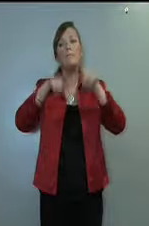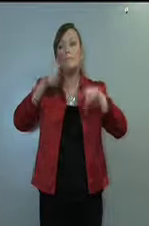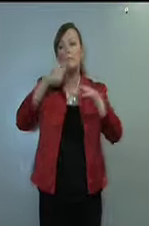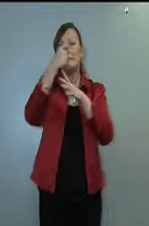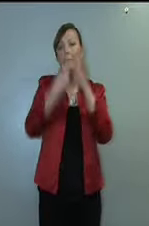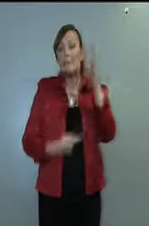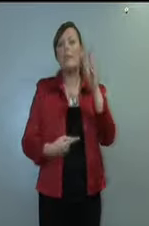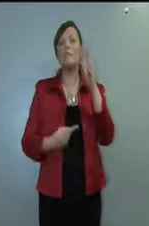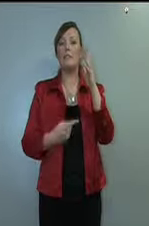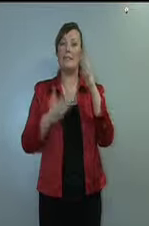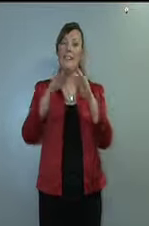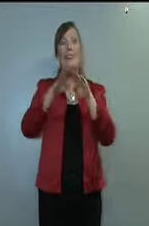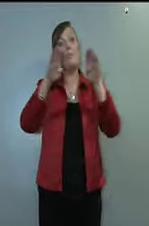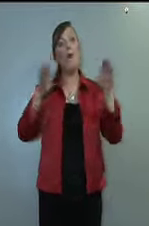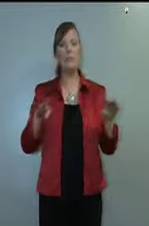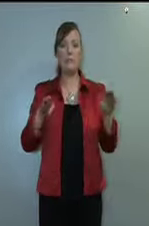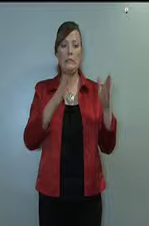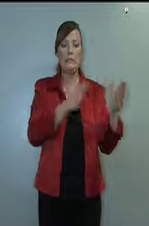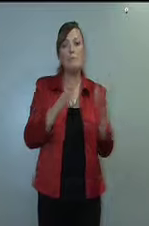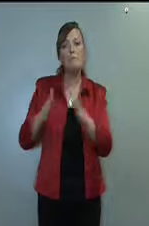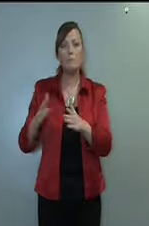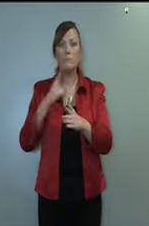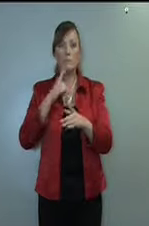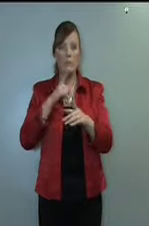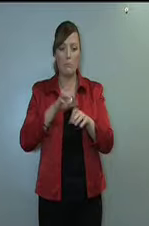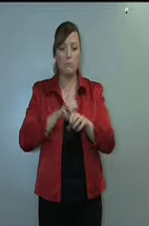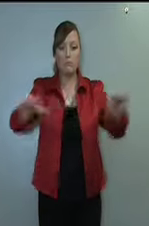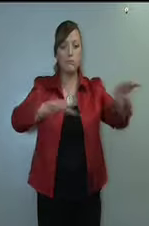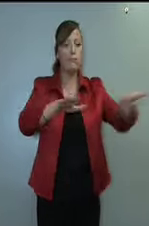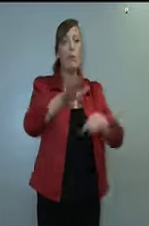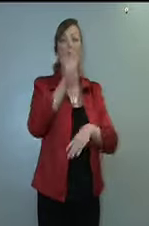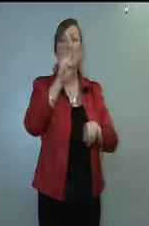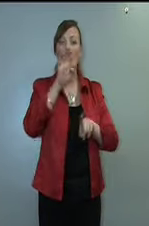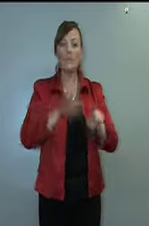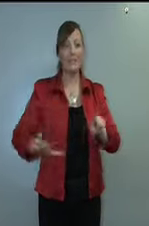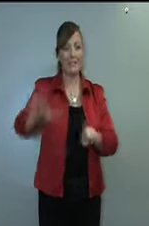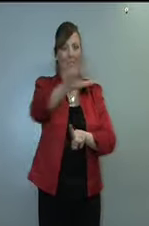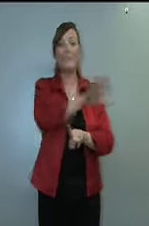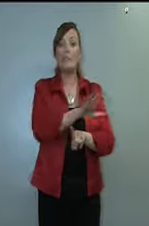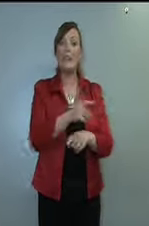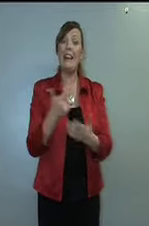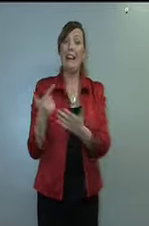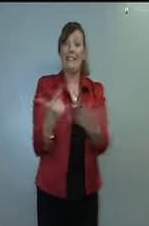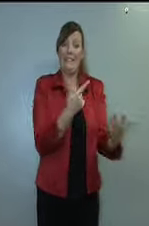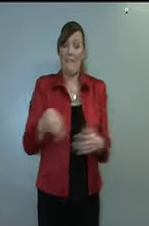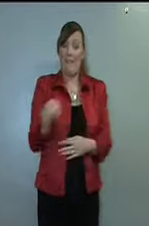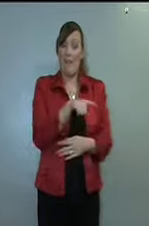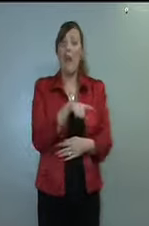devise disability equality schemes and action plans, and was delivered across 14